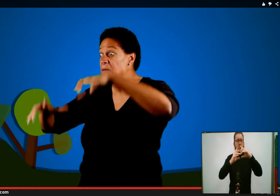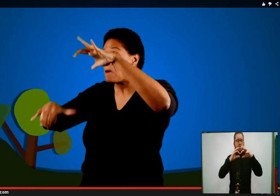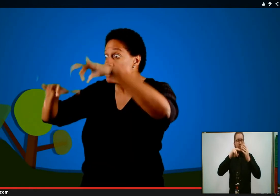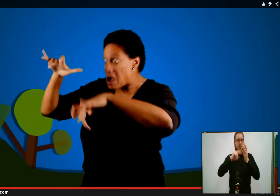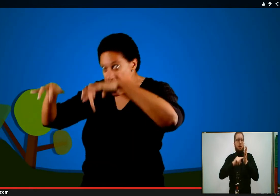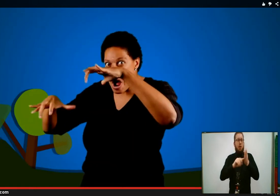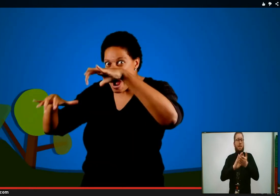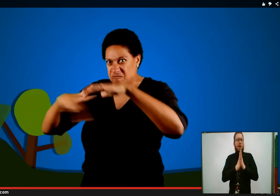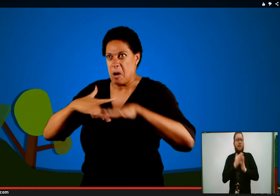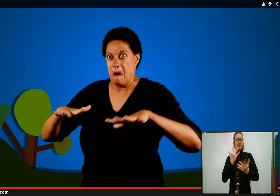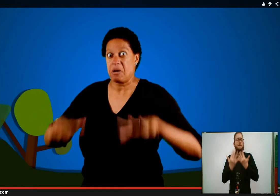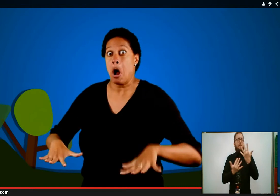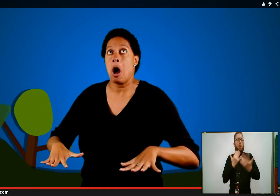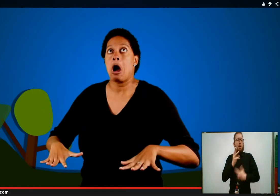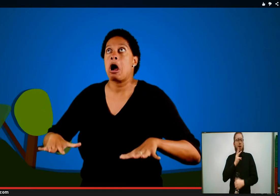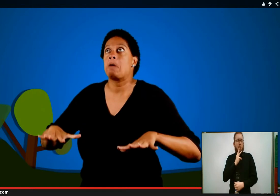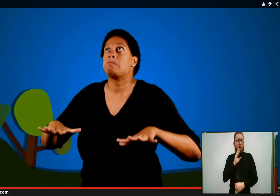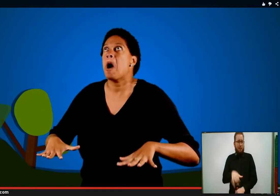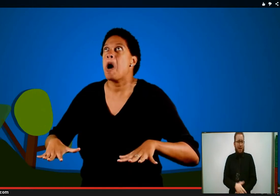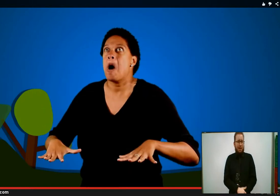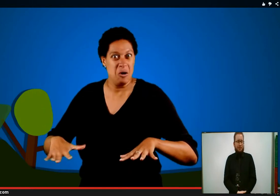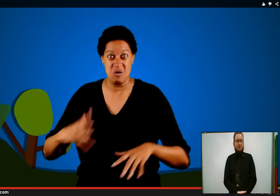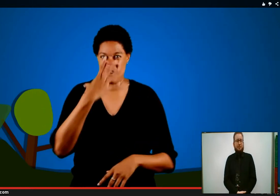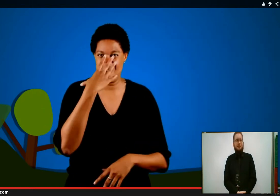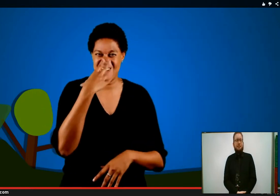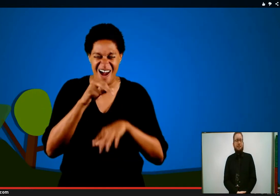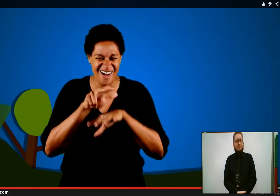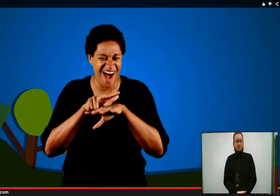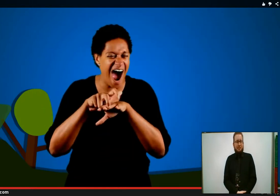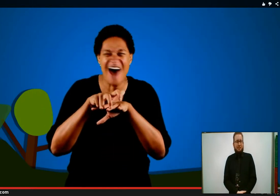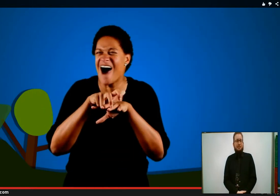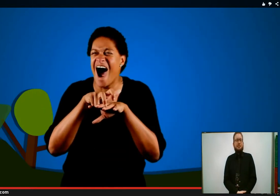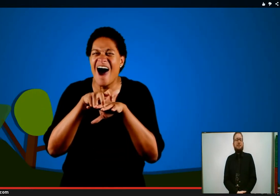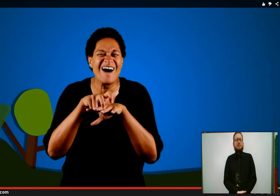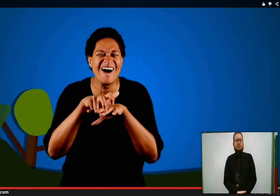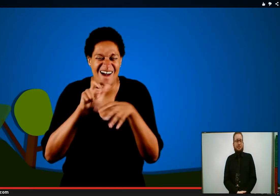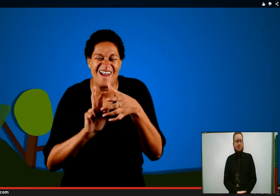the water boiling, starting to bubble up and get to a boiling point.